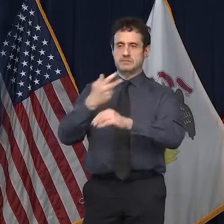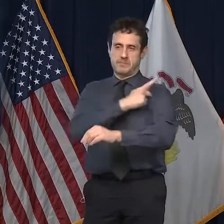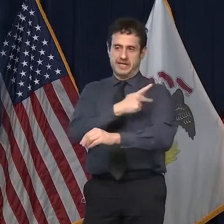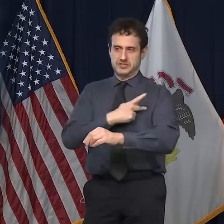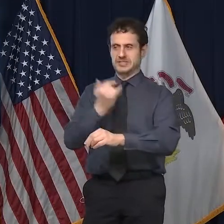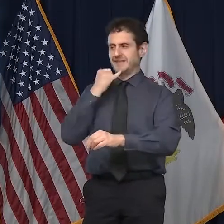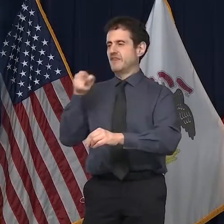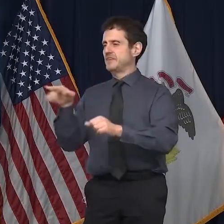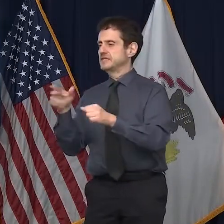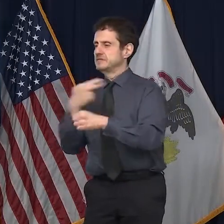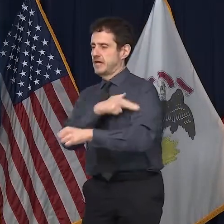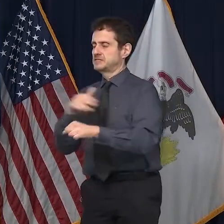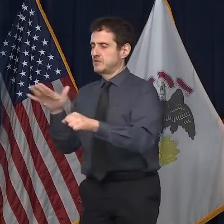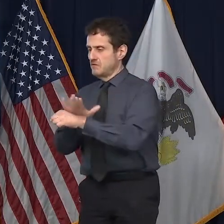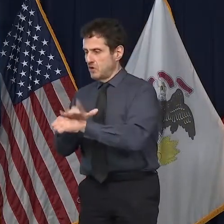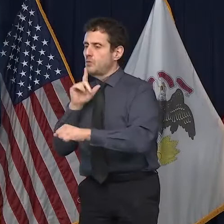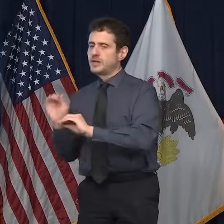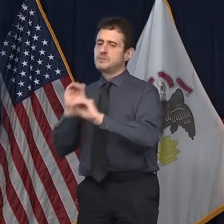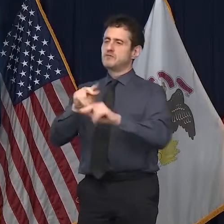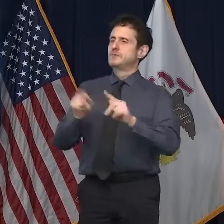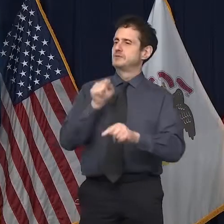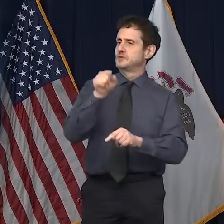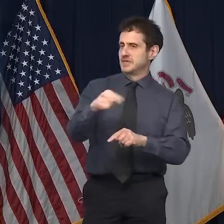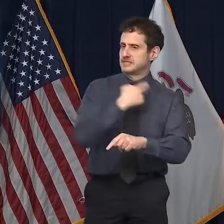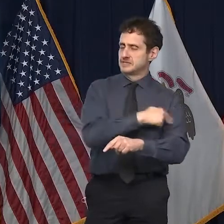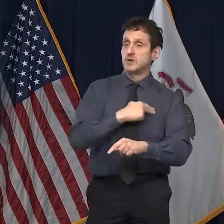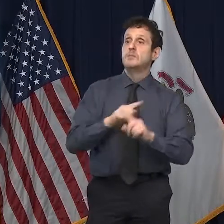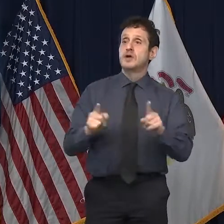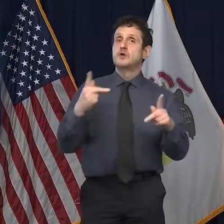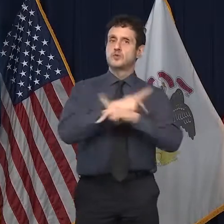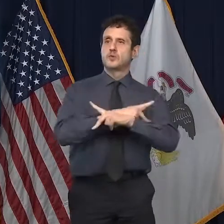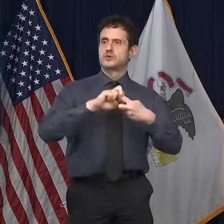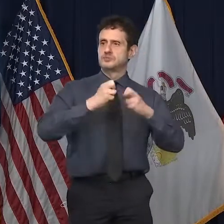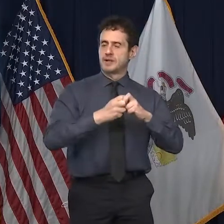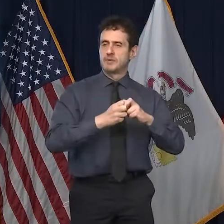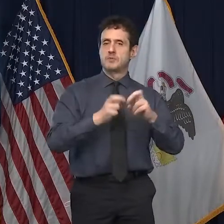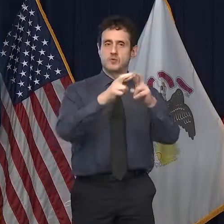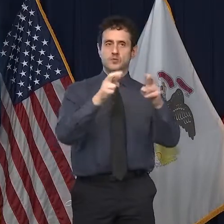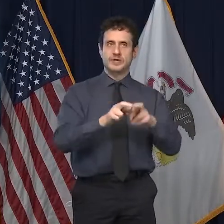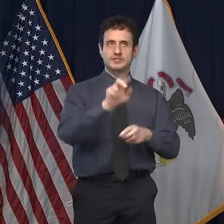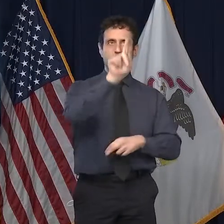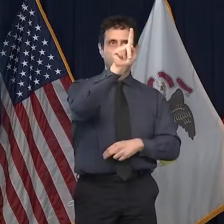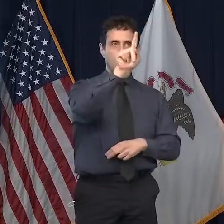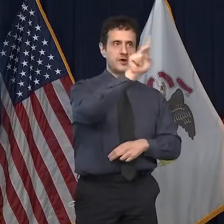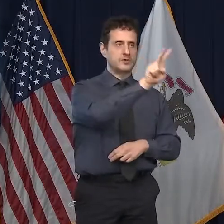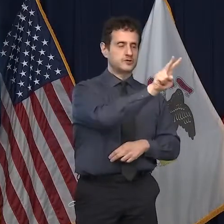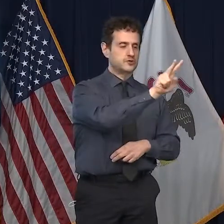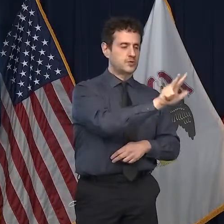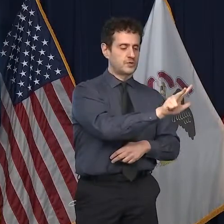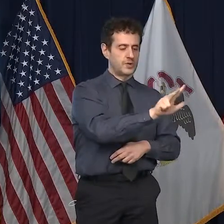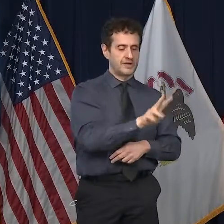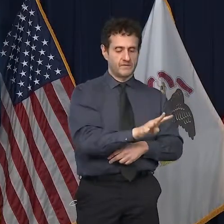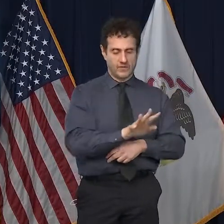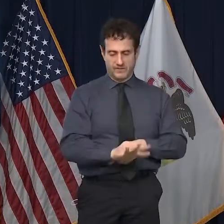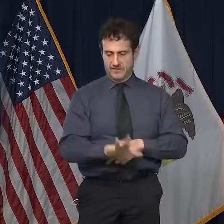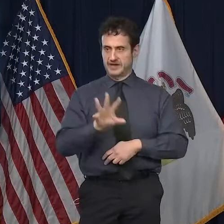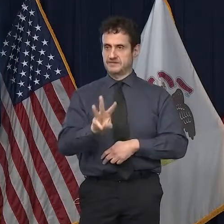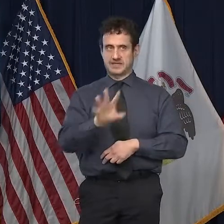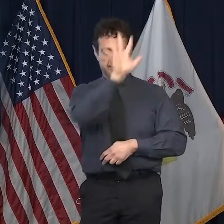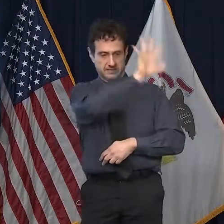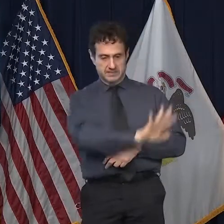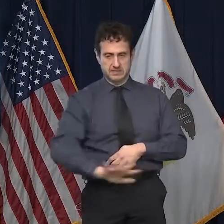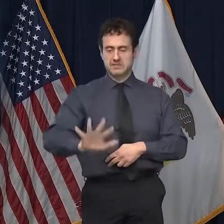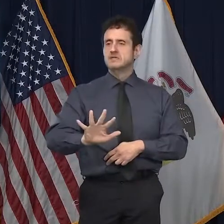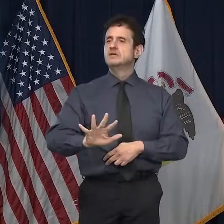the Northeast. The significant issue is in Regions 1 through 6. We have had calls for assistance from the state